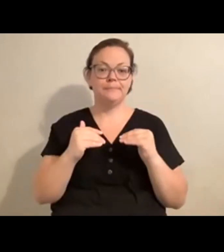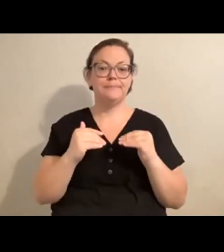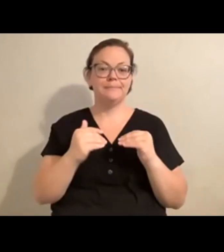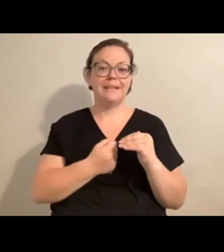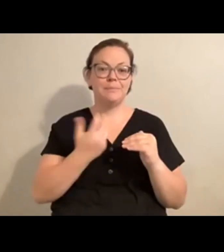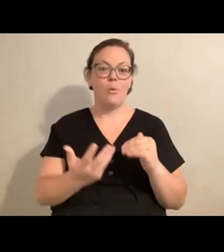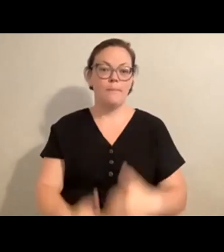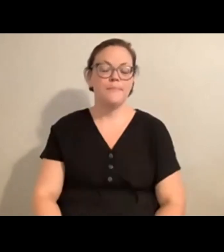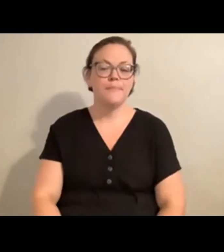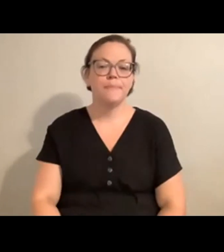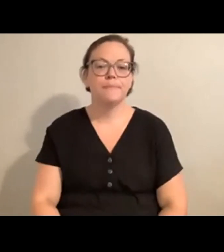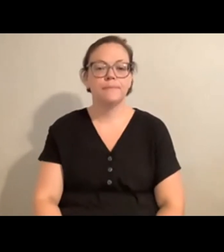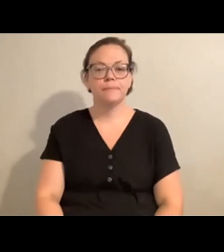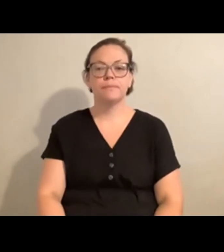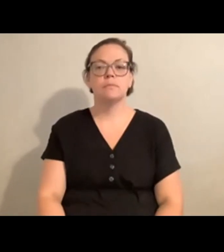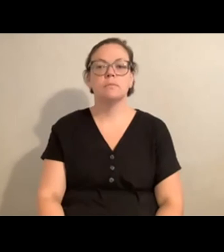poem.